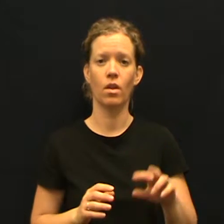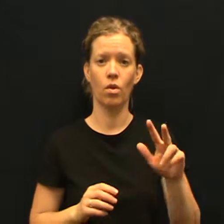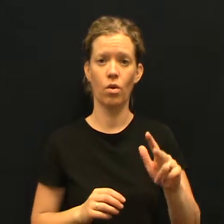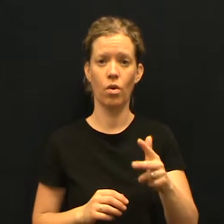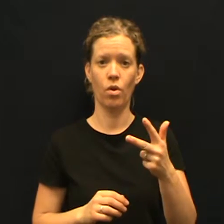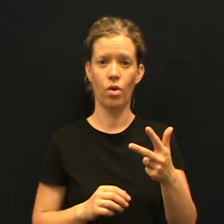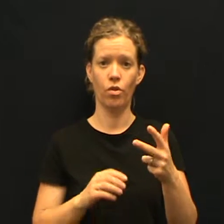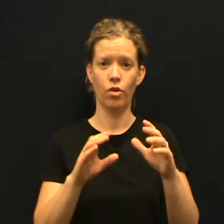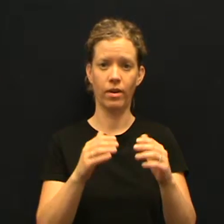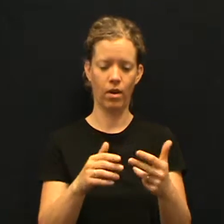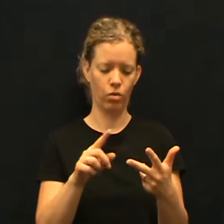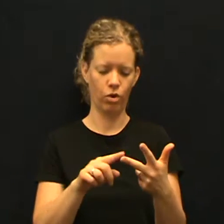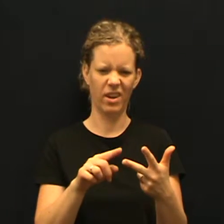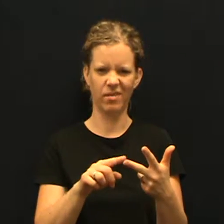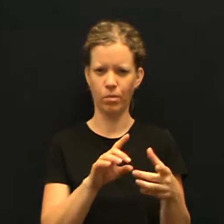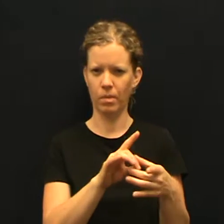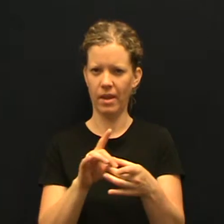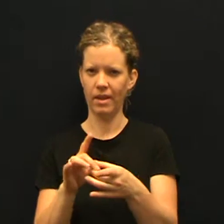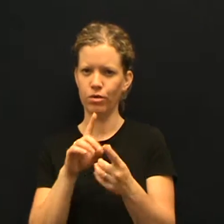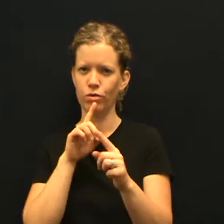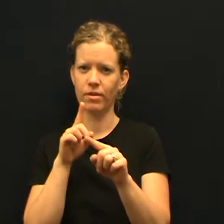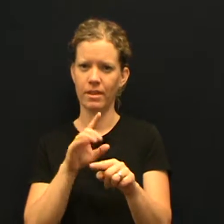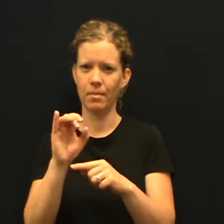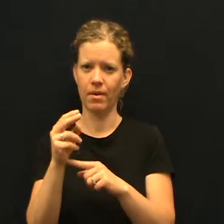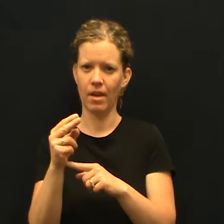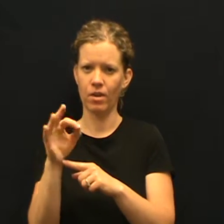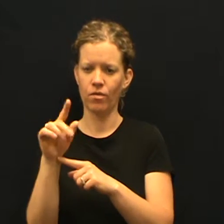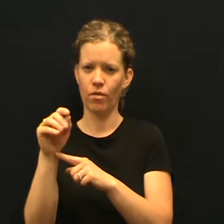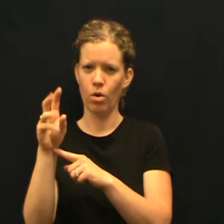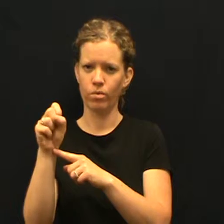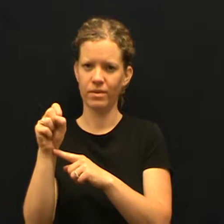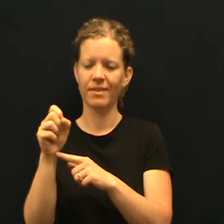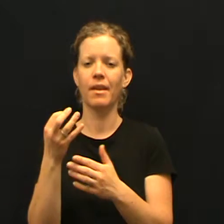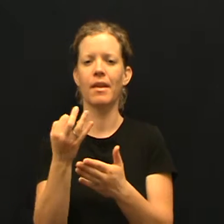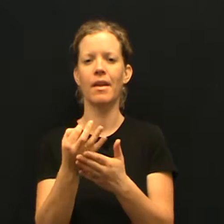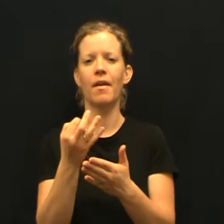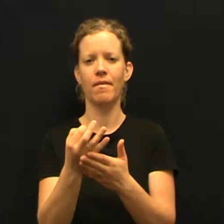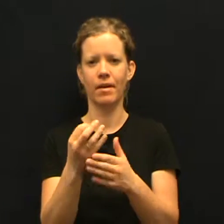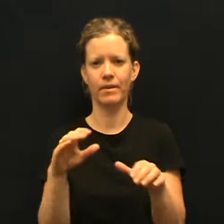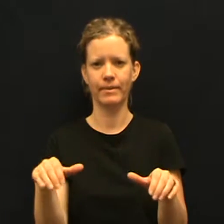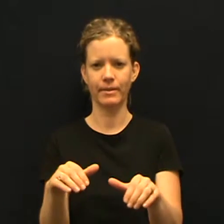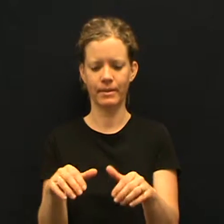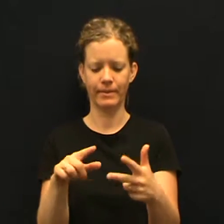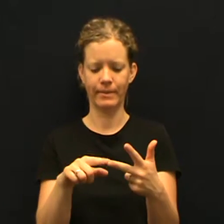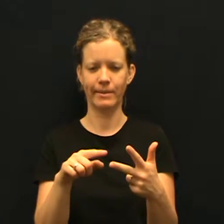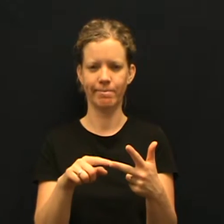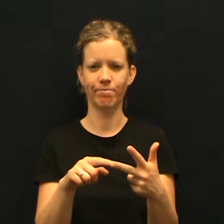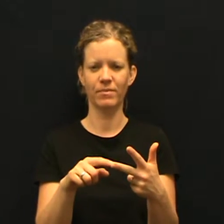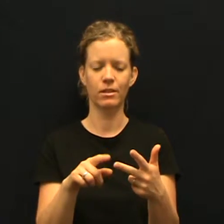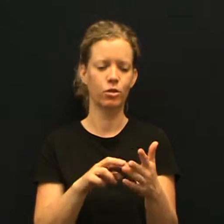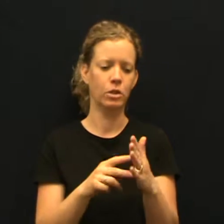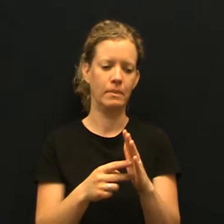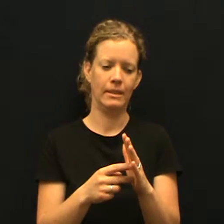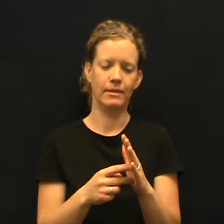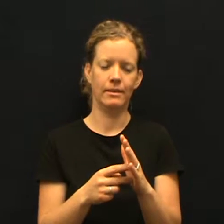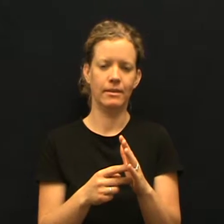at in the statement of cash flows is financing activities, and that's whether we either issue or repay